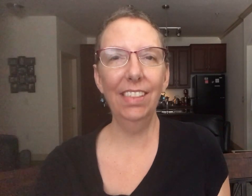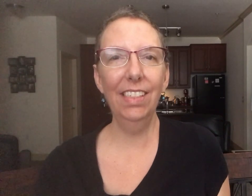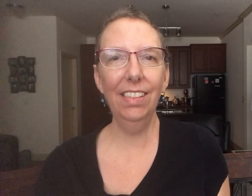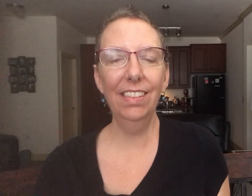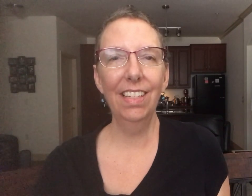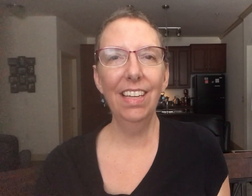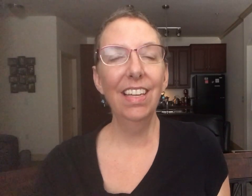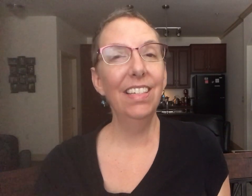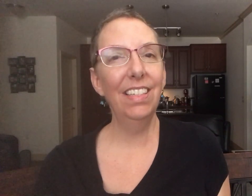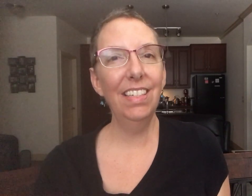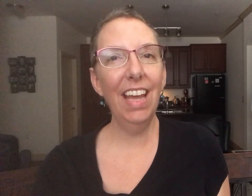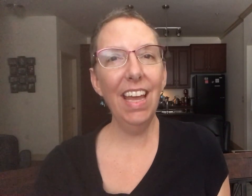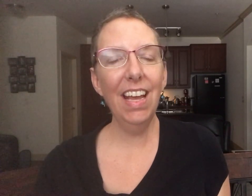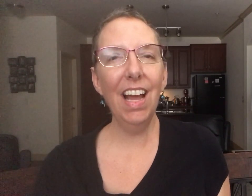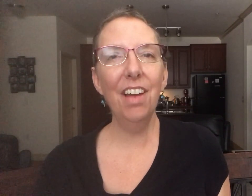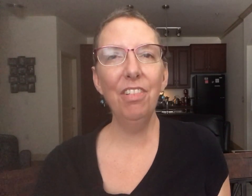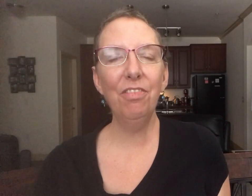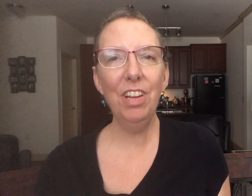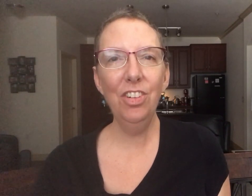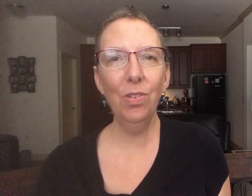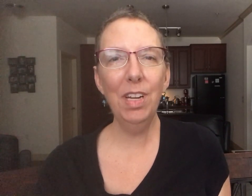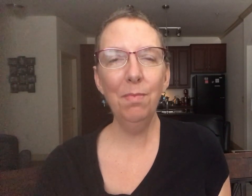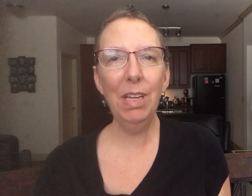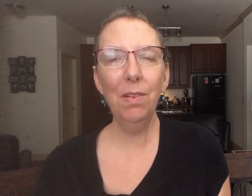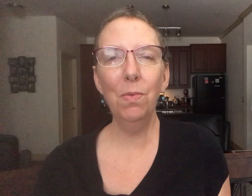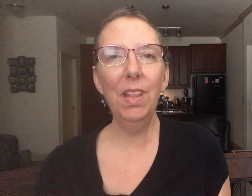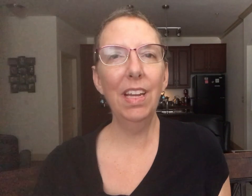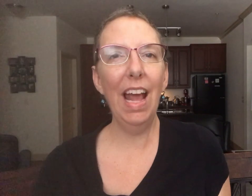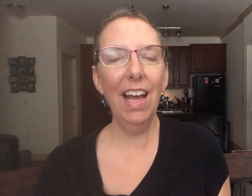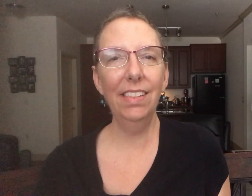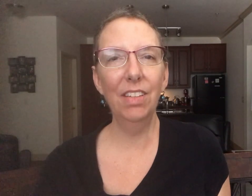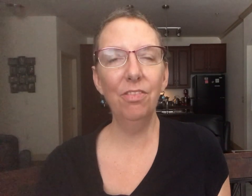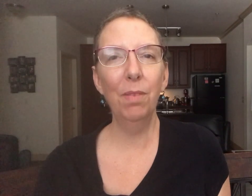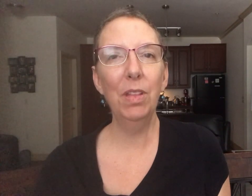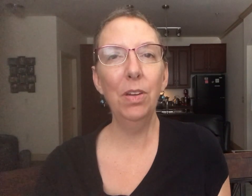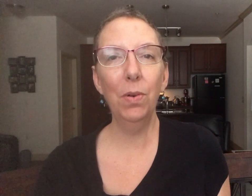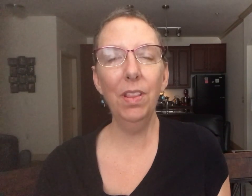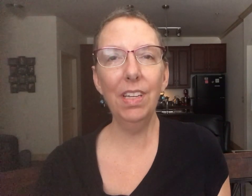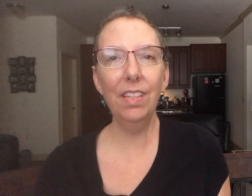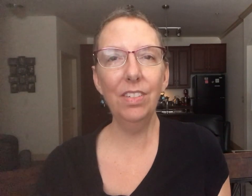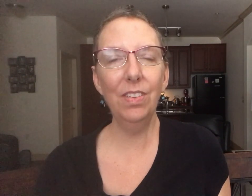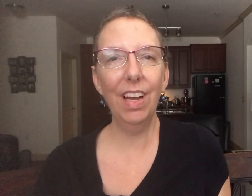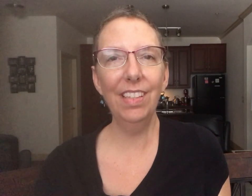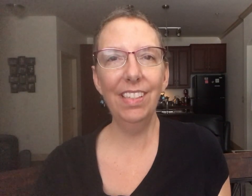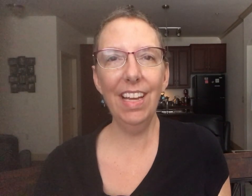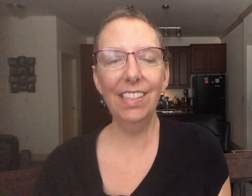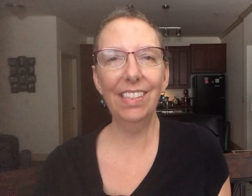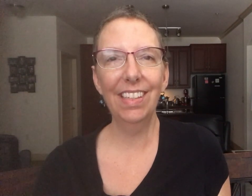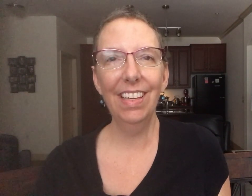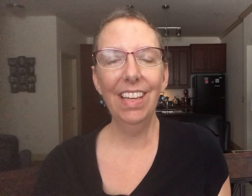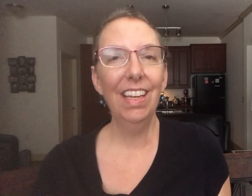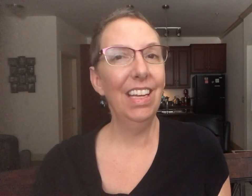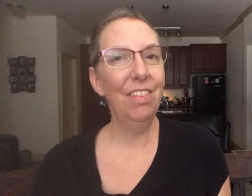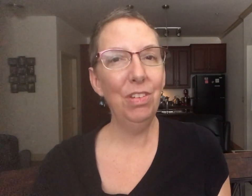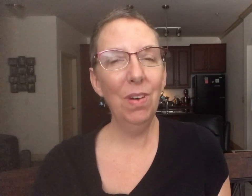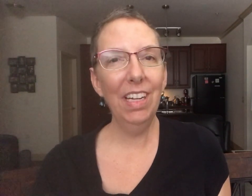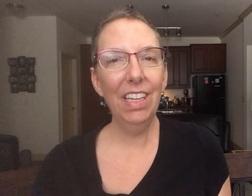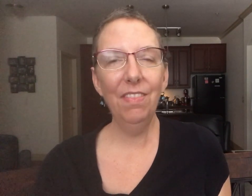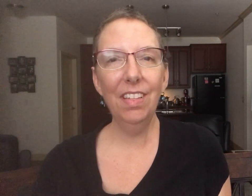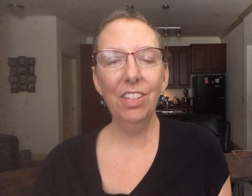accents? Today, I have a friend joining me with an accent from the Northeast United States. If you want to give this a